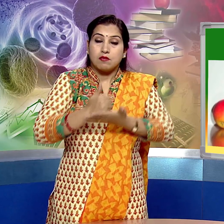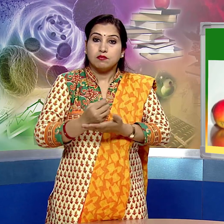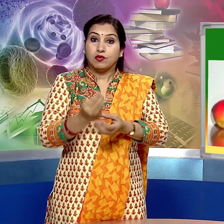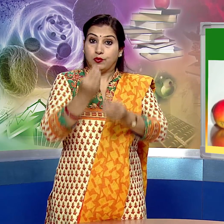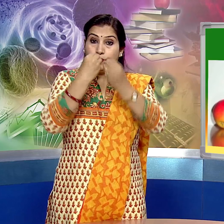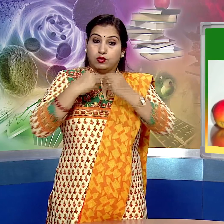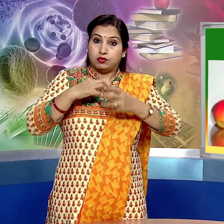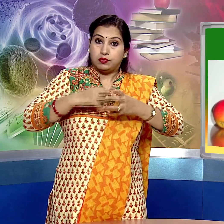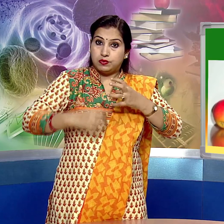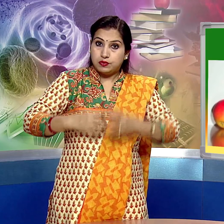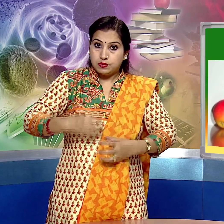helps in digestion,